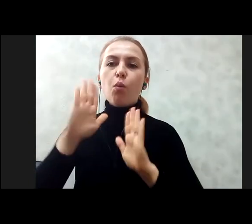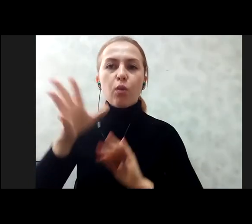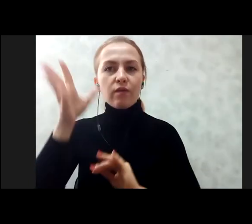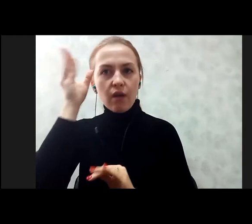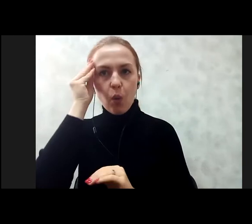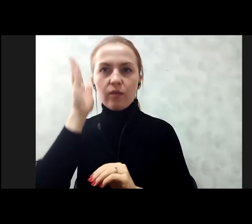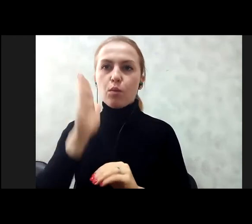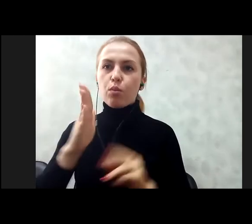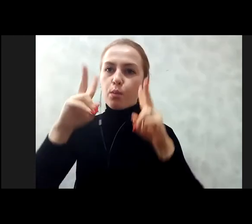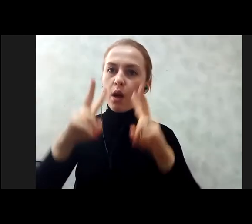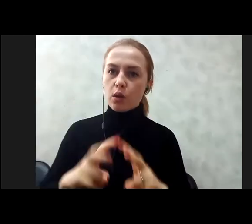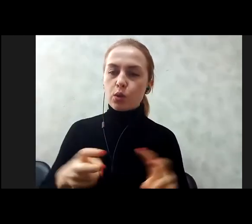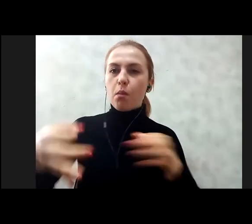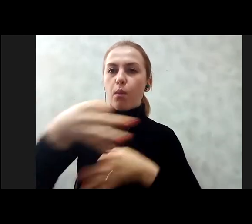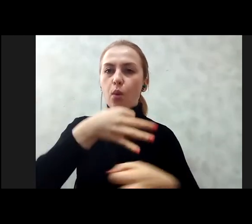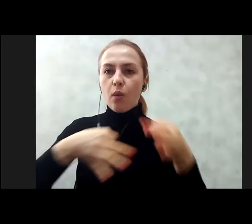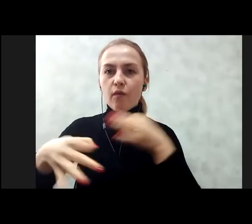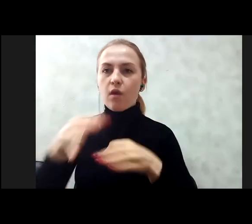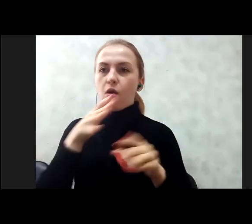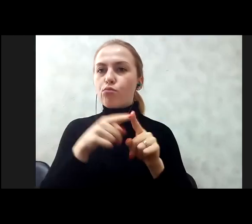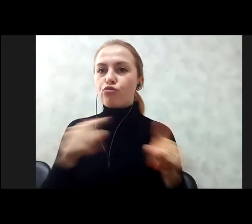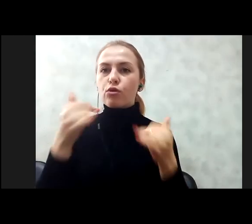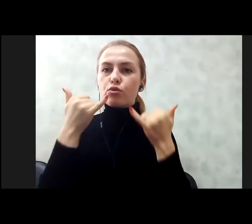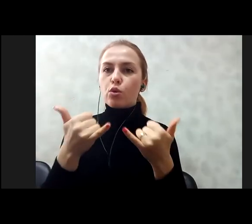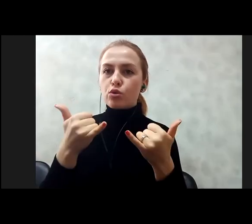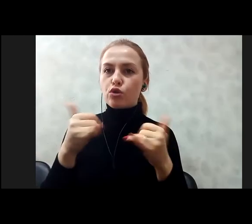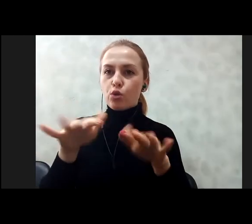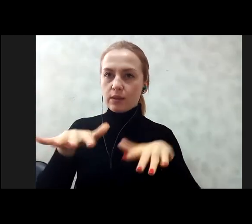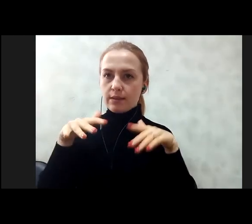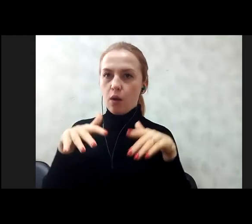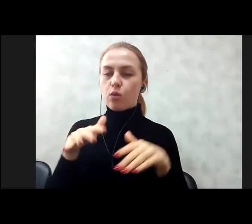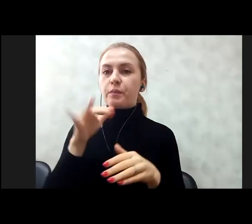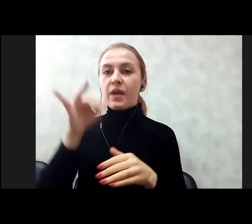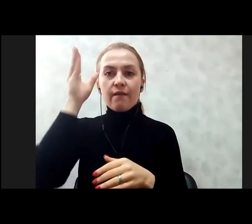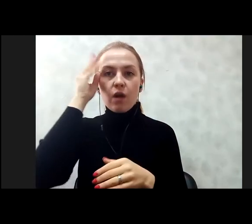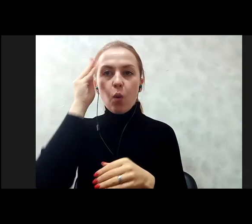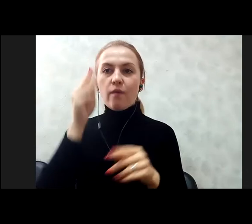of the elections. So I hope that these issues will be discussed during this